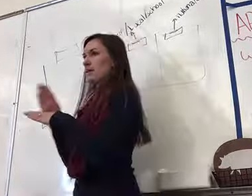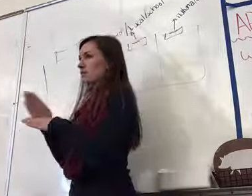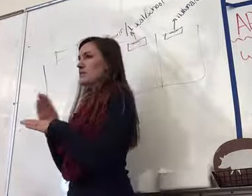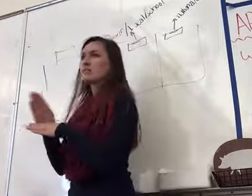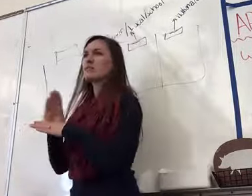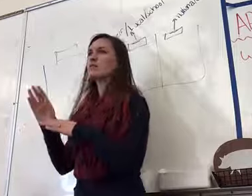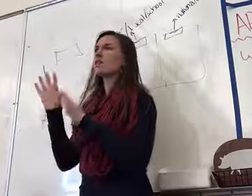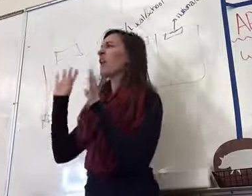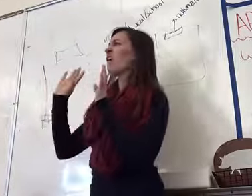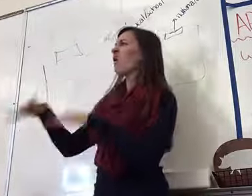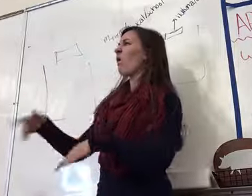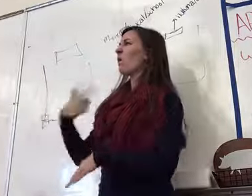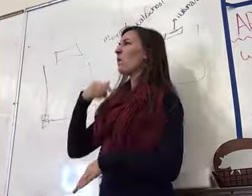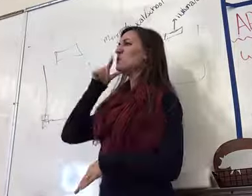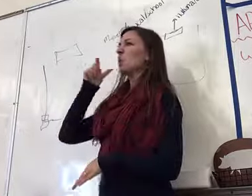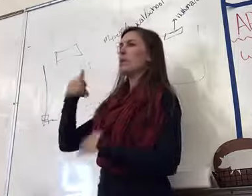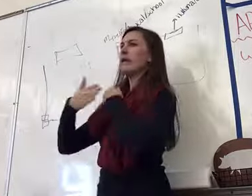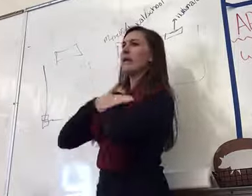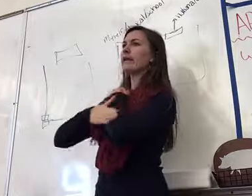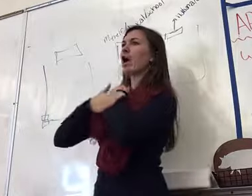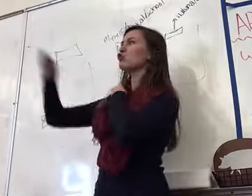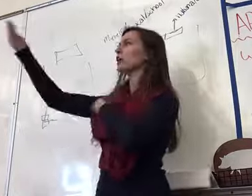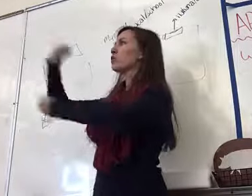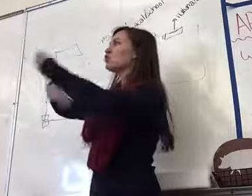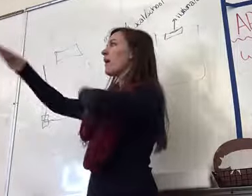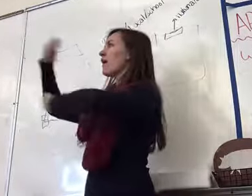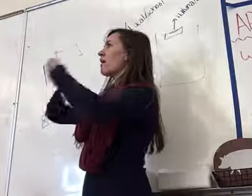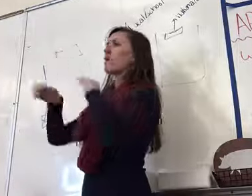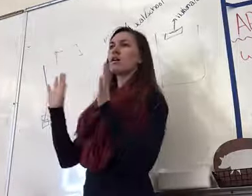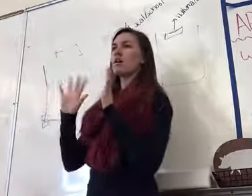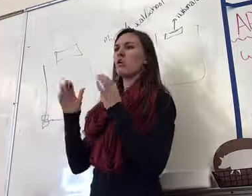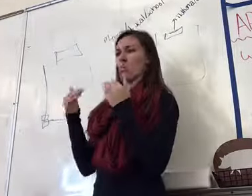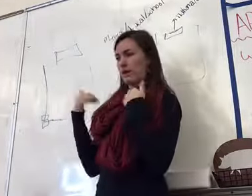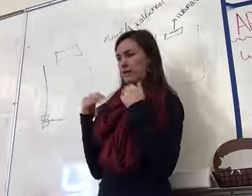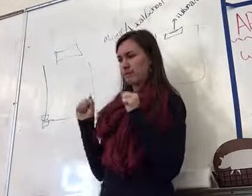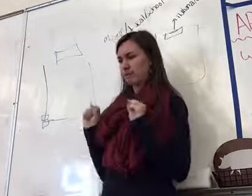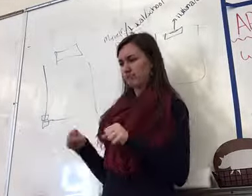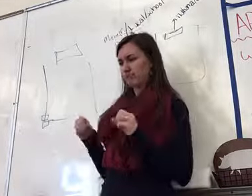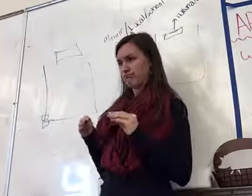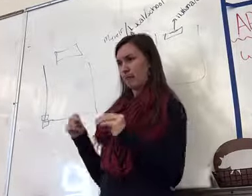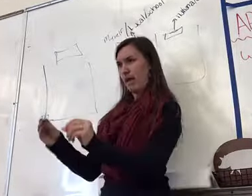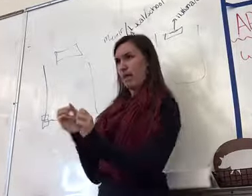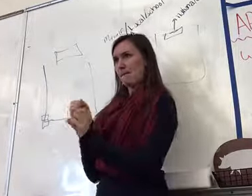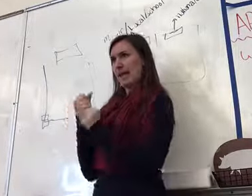people because we have our own thing going on here in America. These are the anti-federalists,